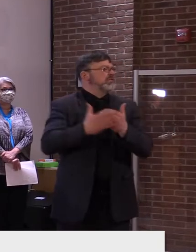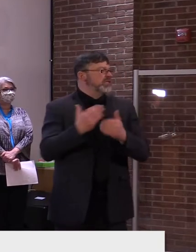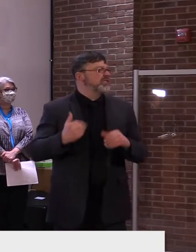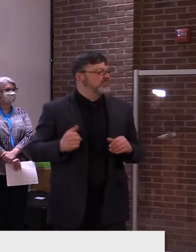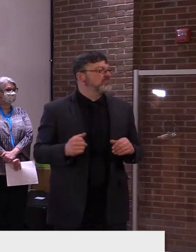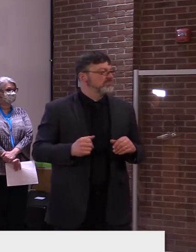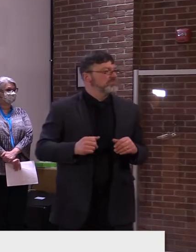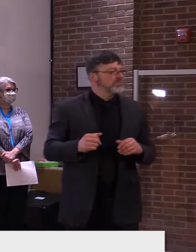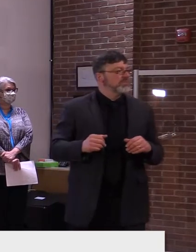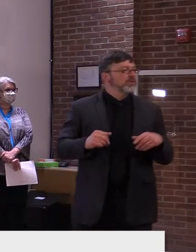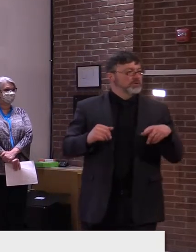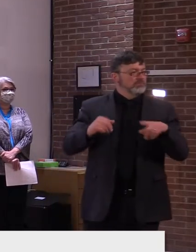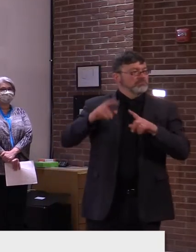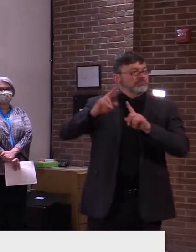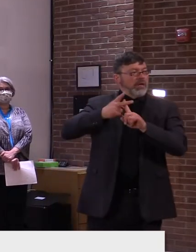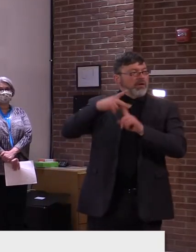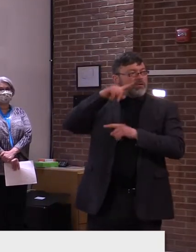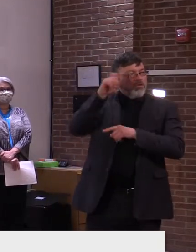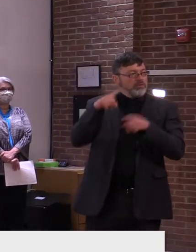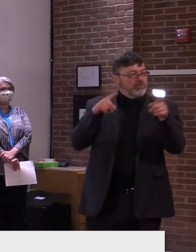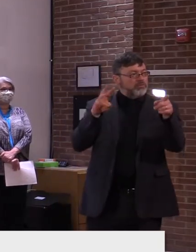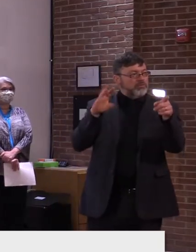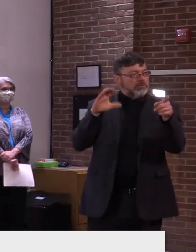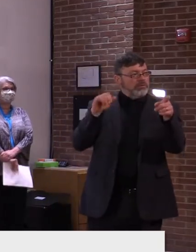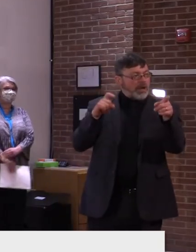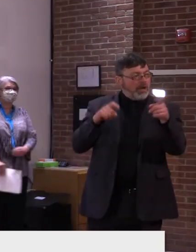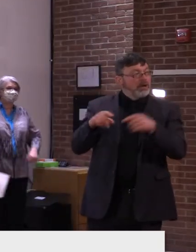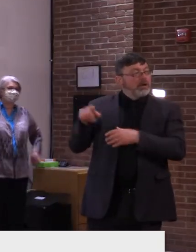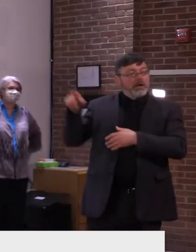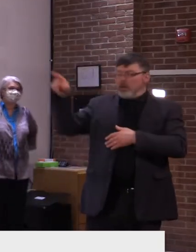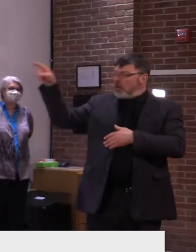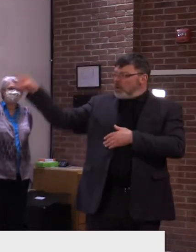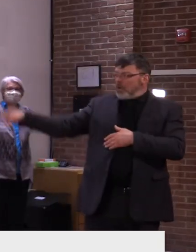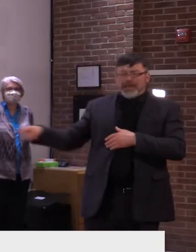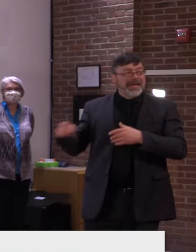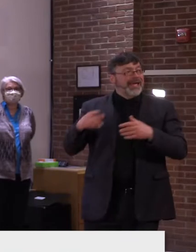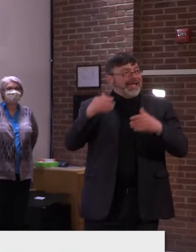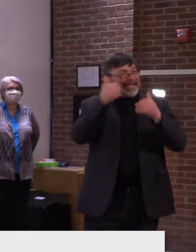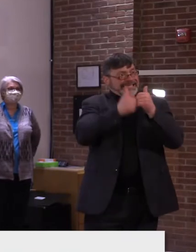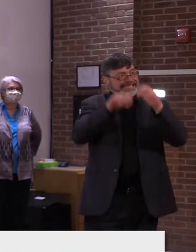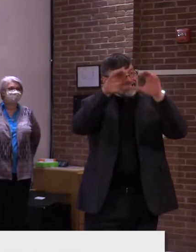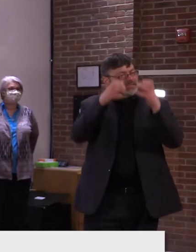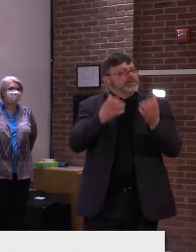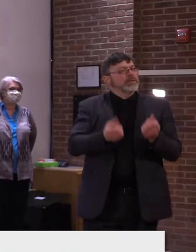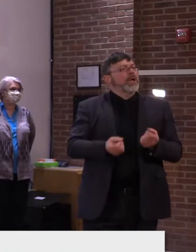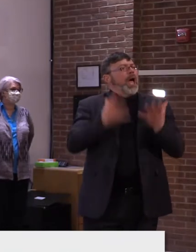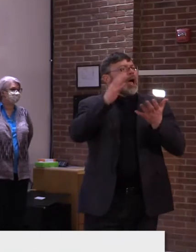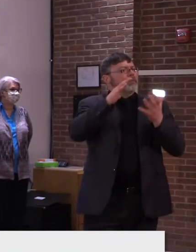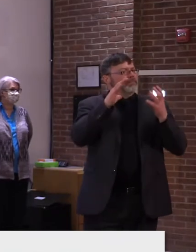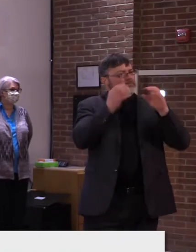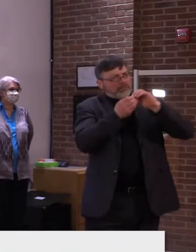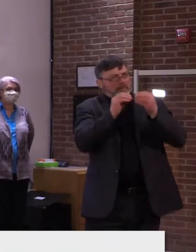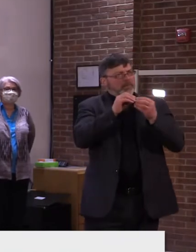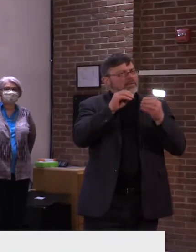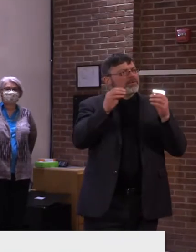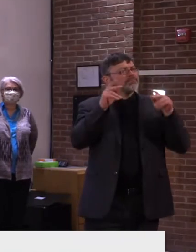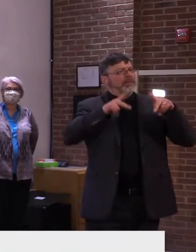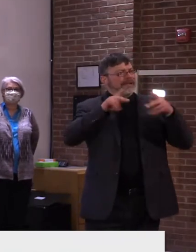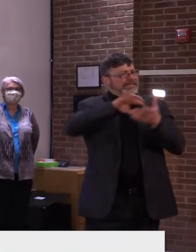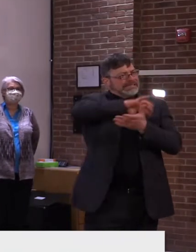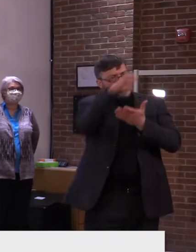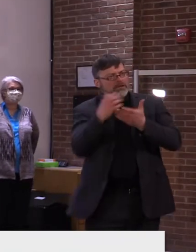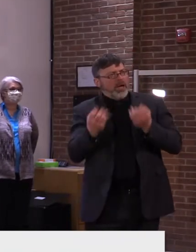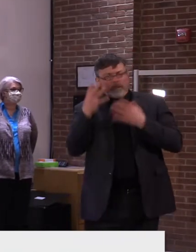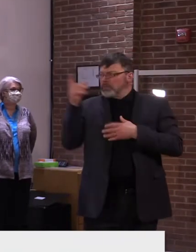bands? It's on the website, and we didn't. We decided not to include it in this graphic, but we